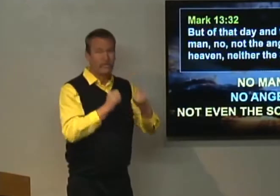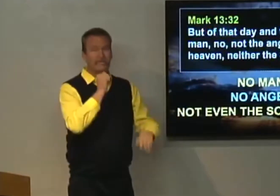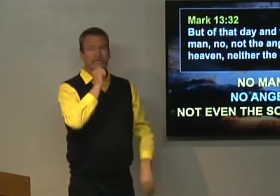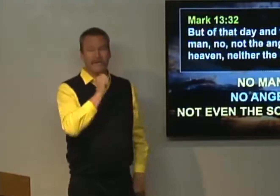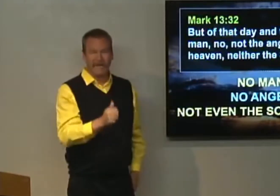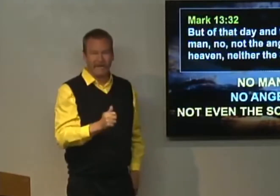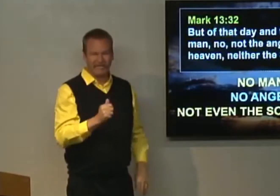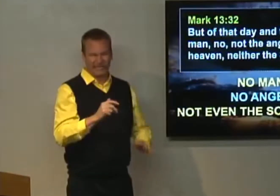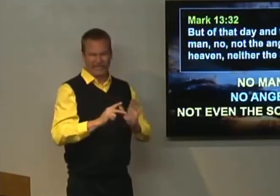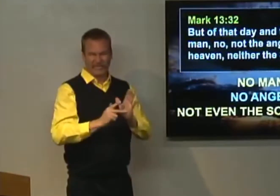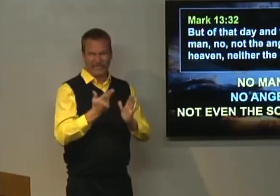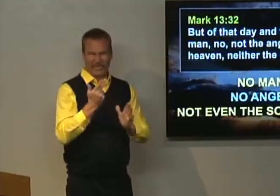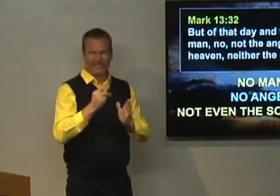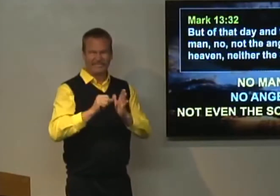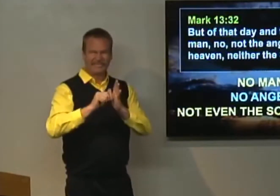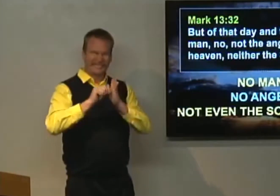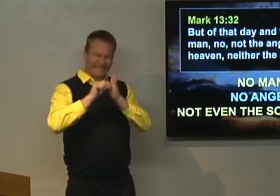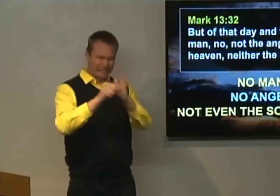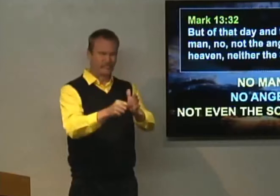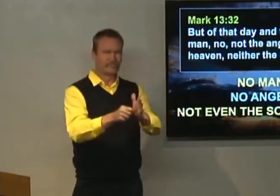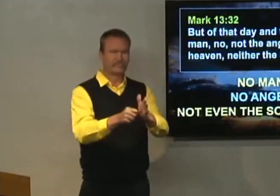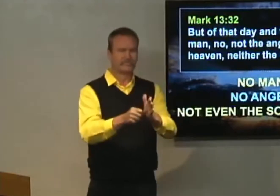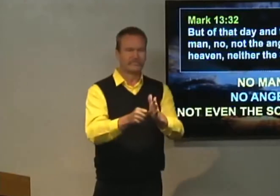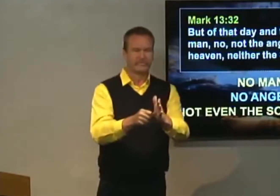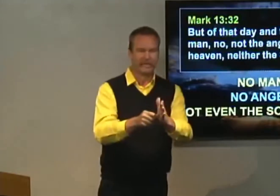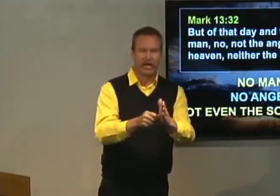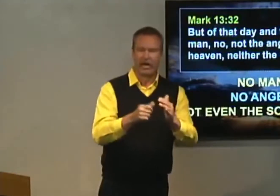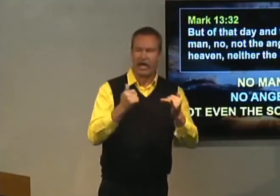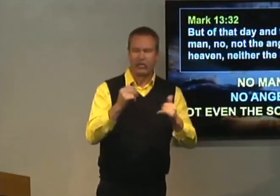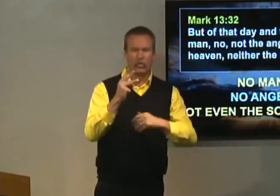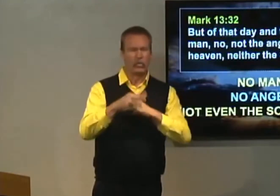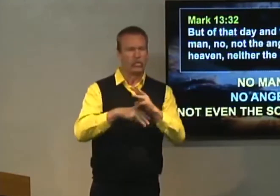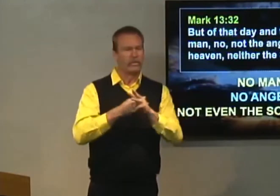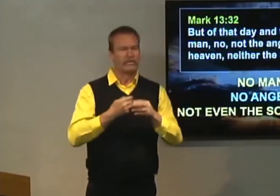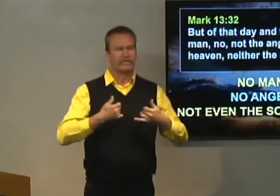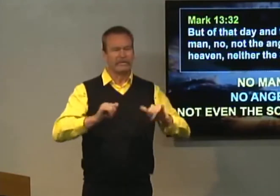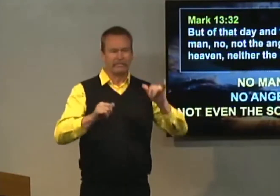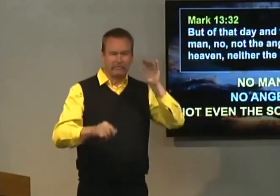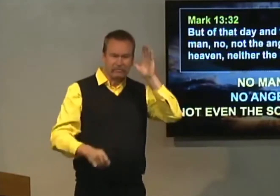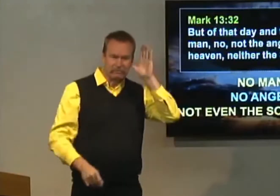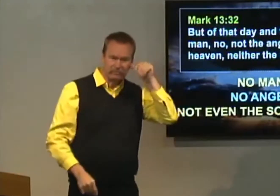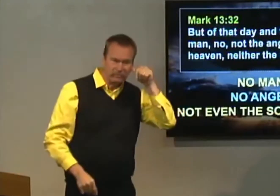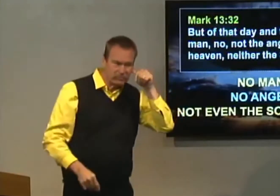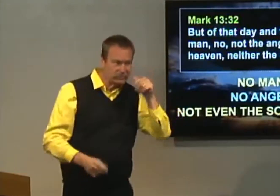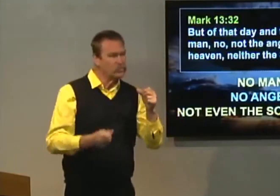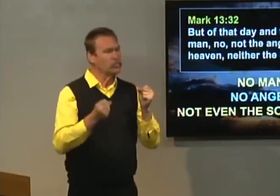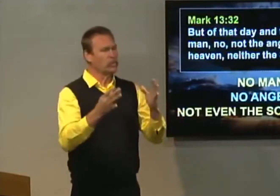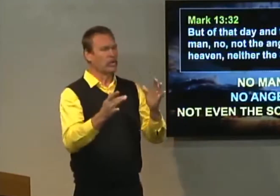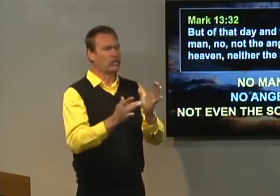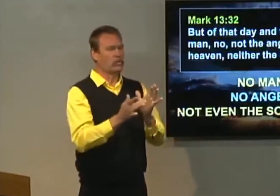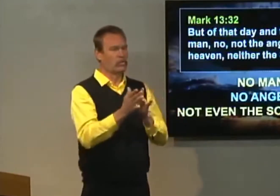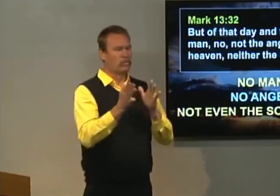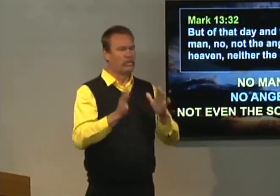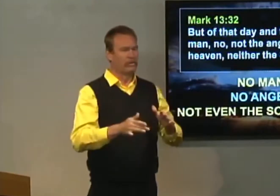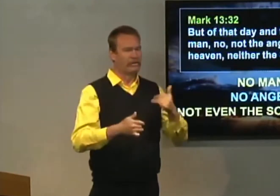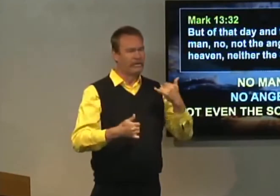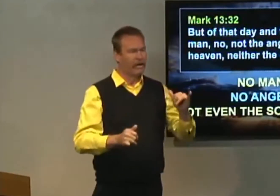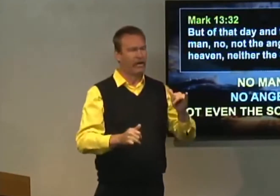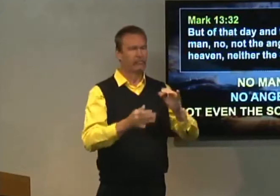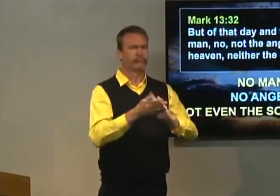No man knoweth. No, not. There's this emphasis, not the angels which are in heaven. And sometimes there are people